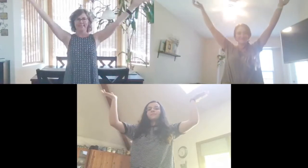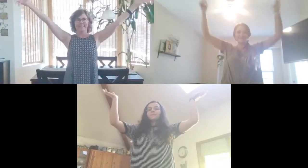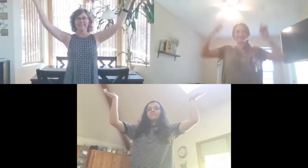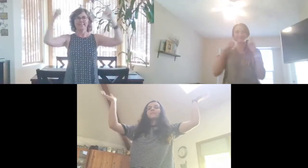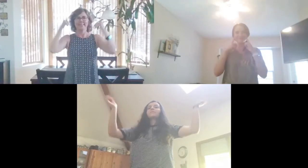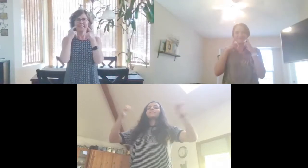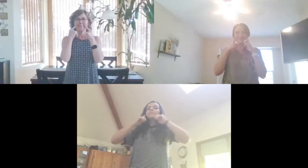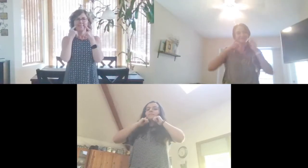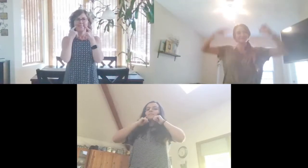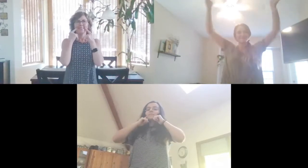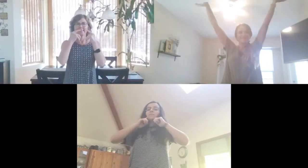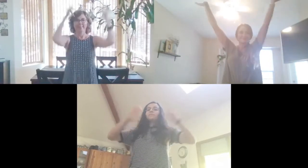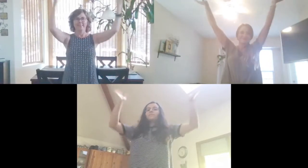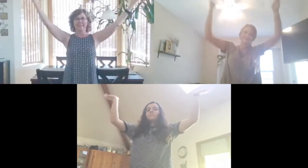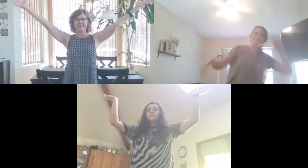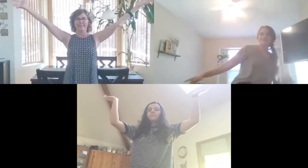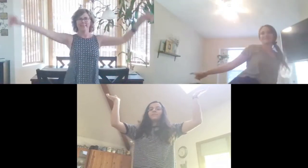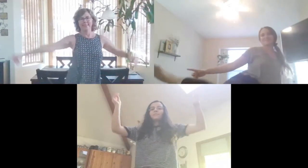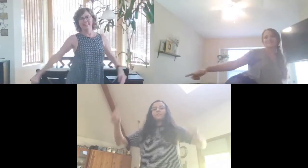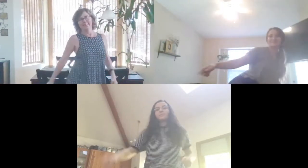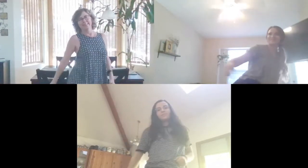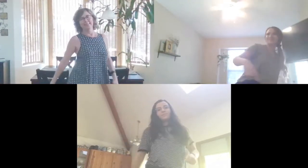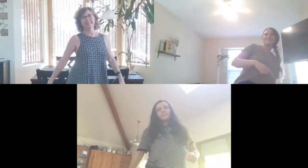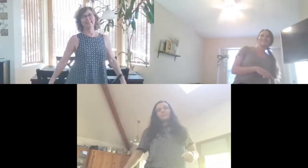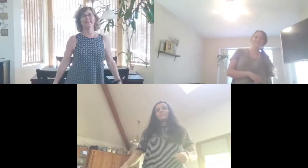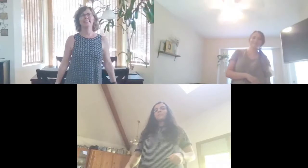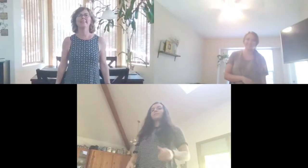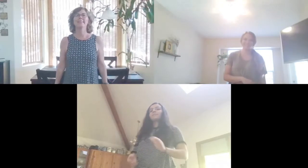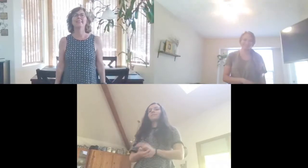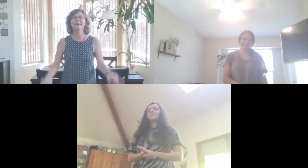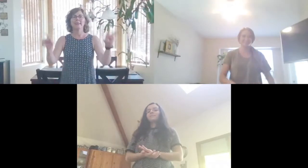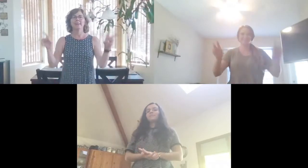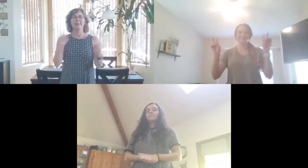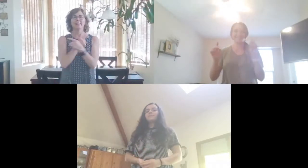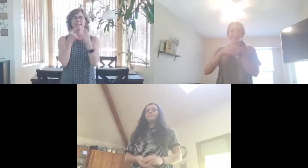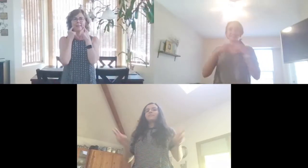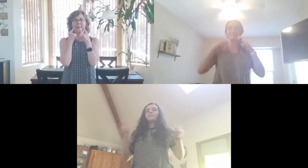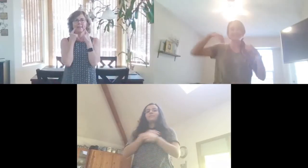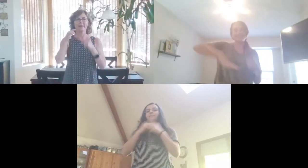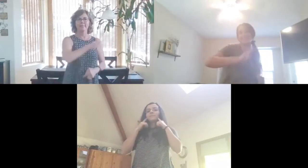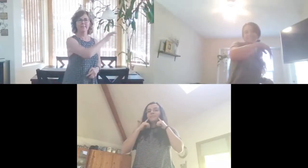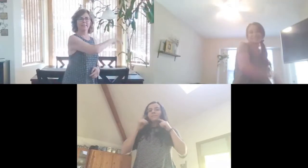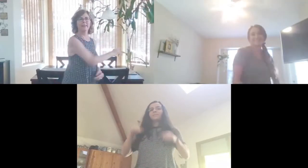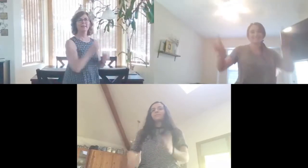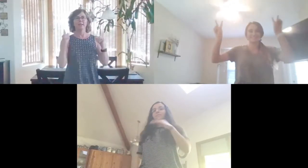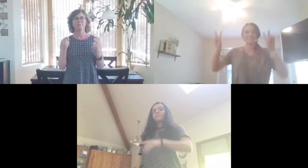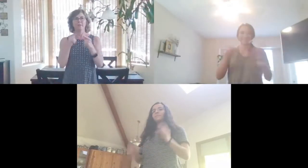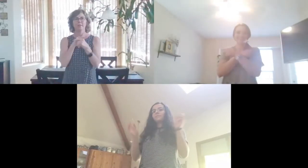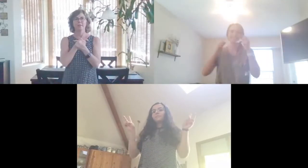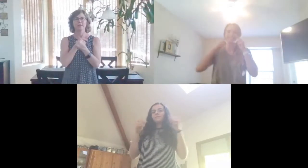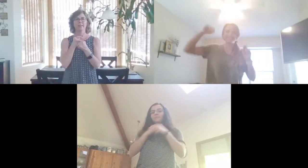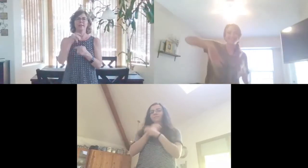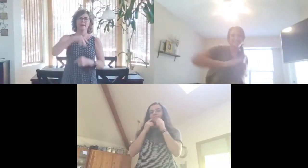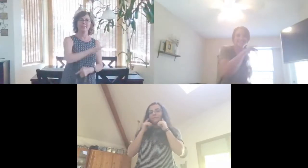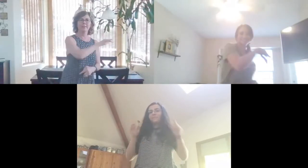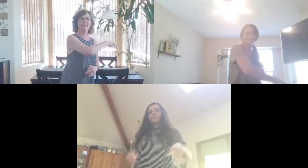fountain, I've got joy like a fountain in my soul. I've got peace, love, and joy like a river. I've got peace, love, and